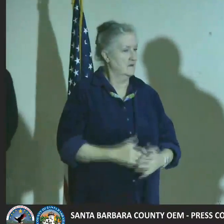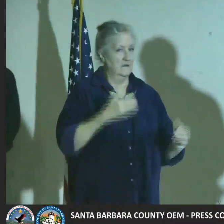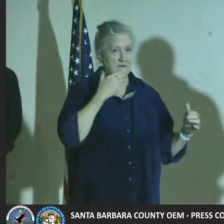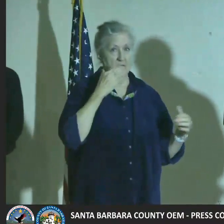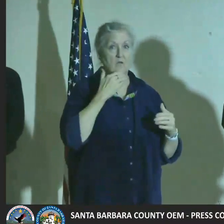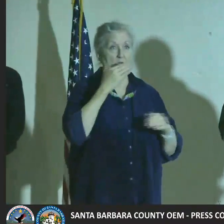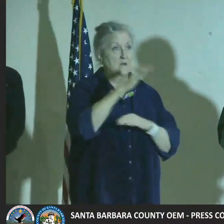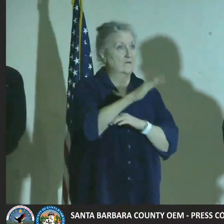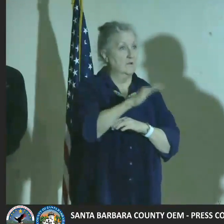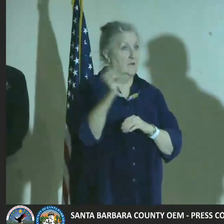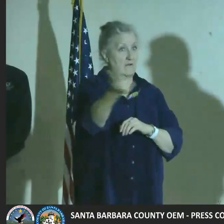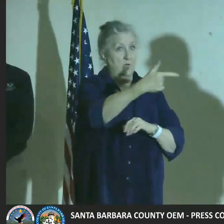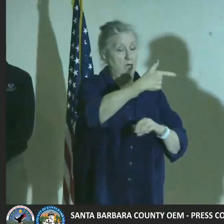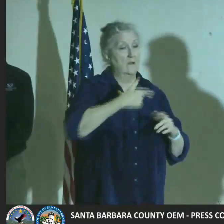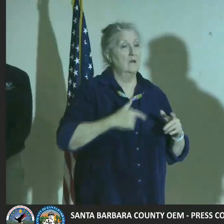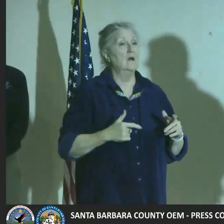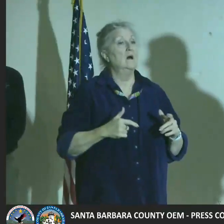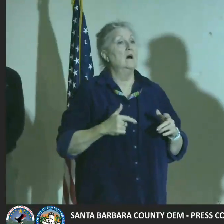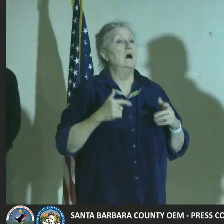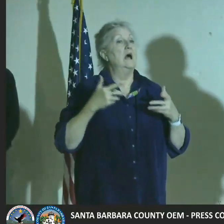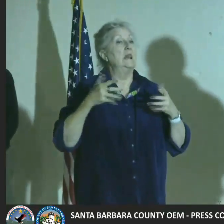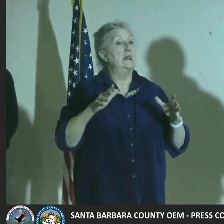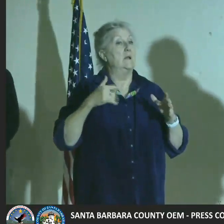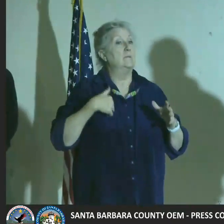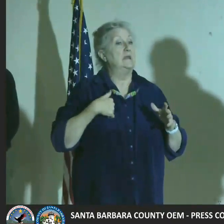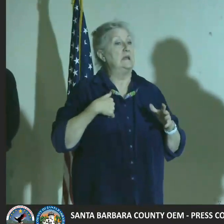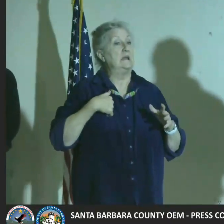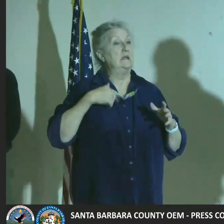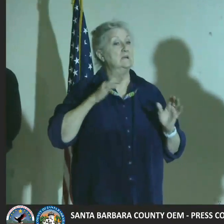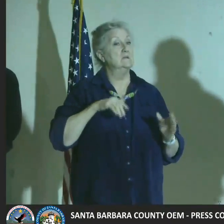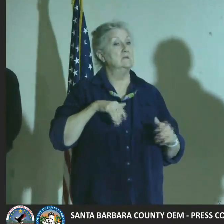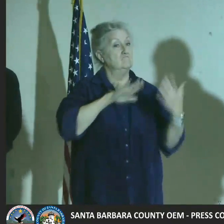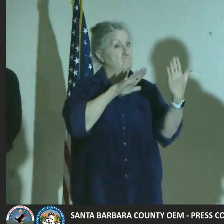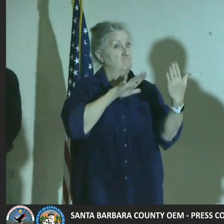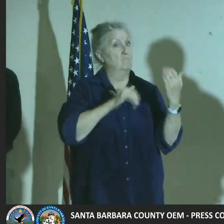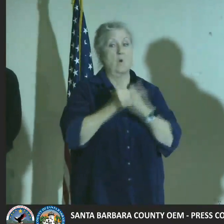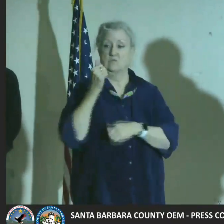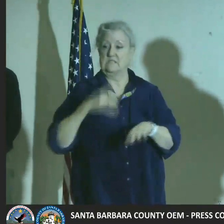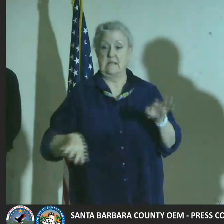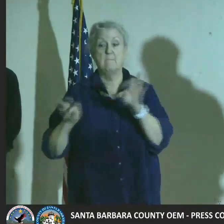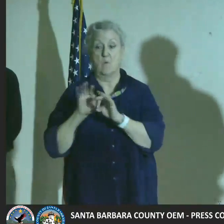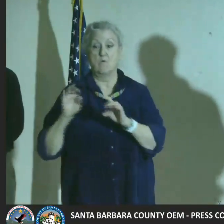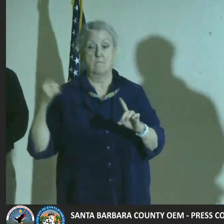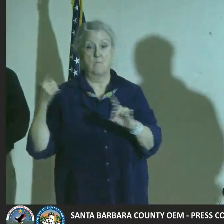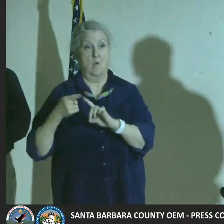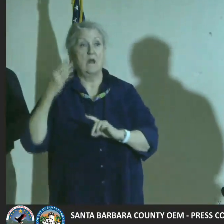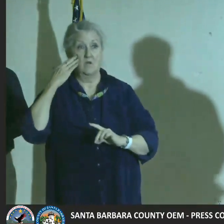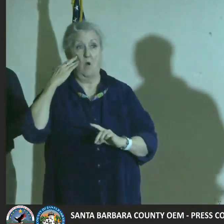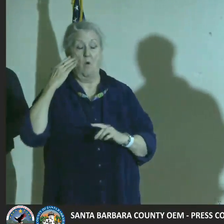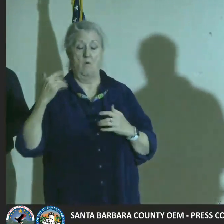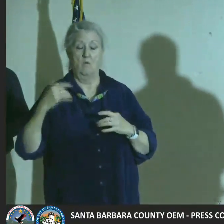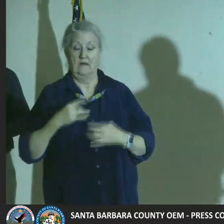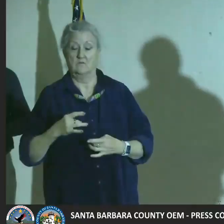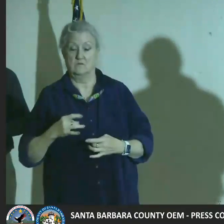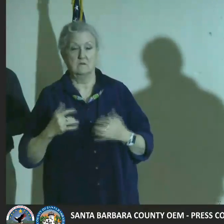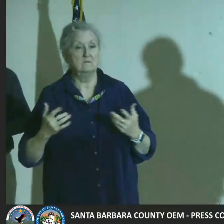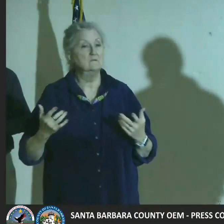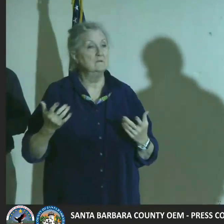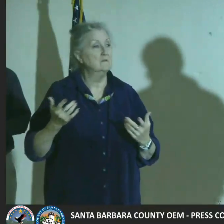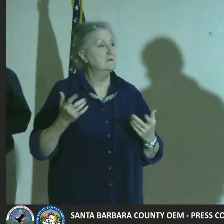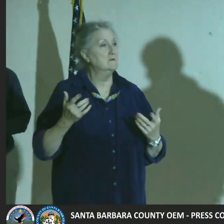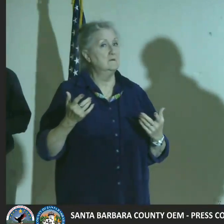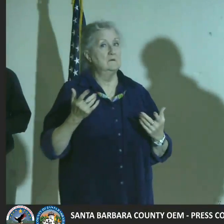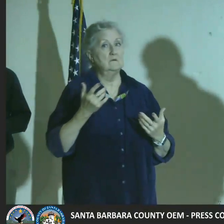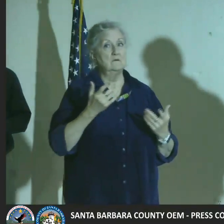Thank you, and good afternoon, everyone. Let me address the most important point that I know everyone is interested in, and that is that